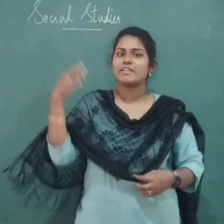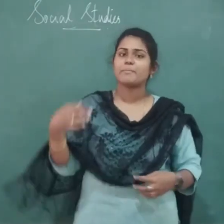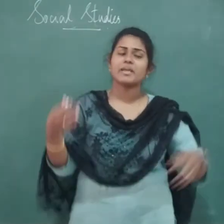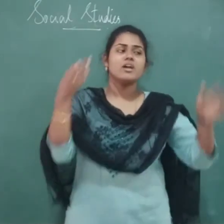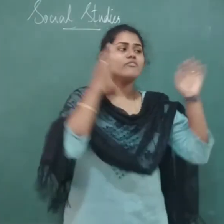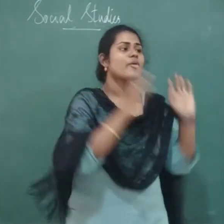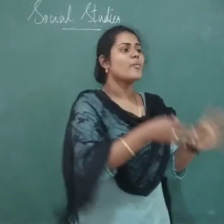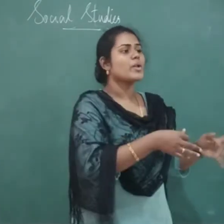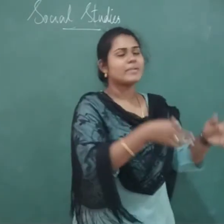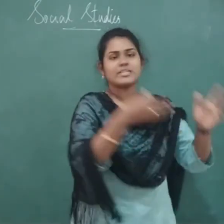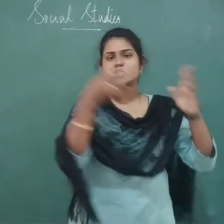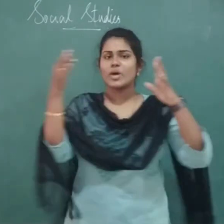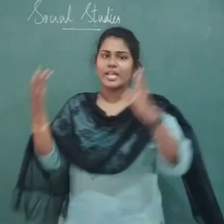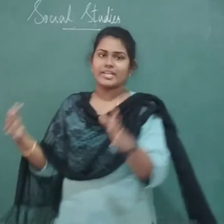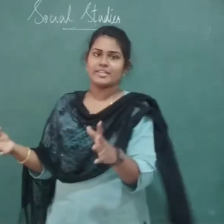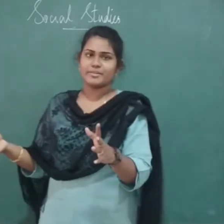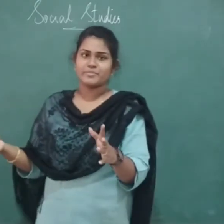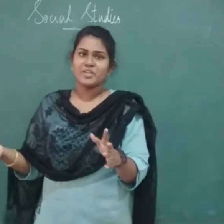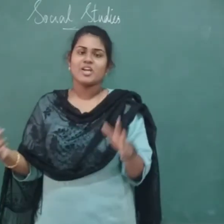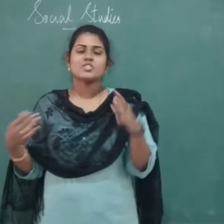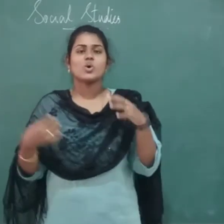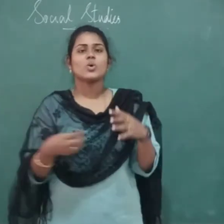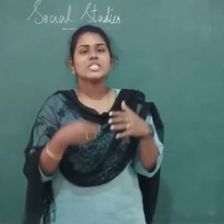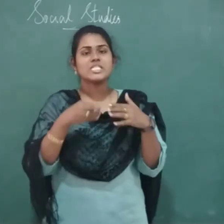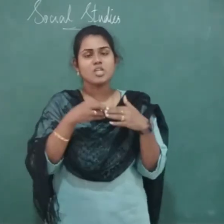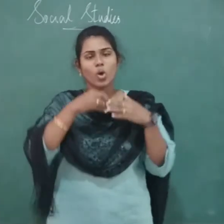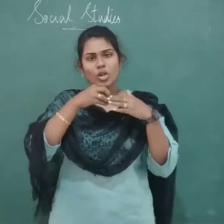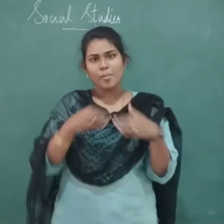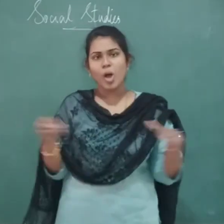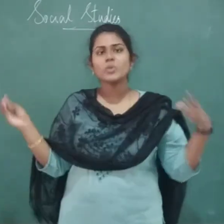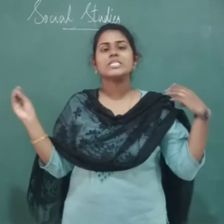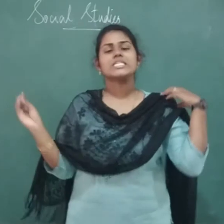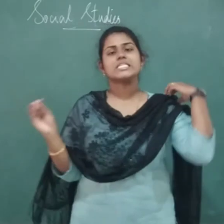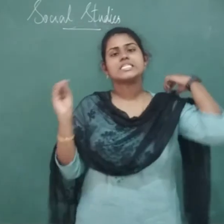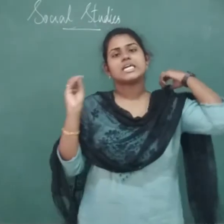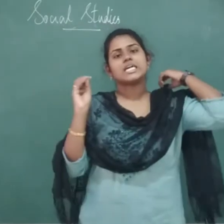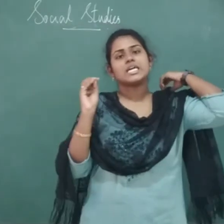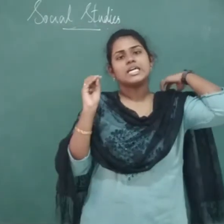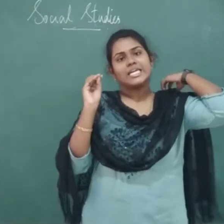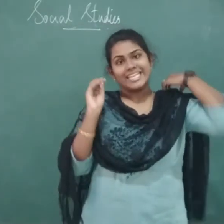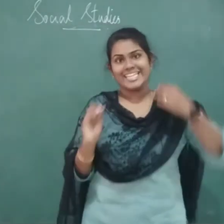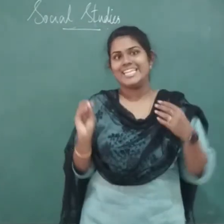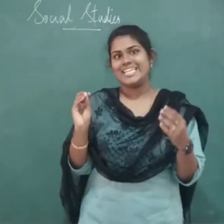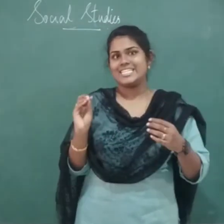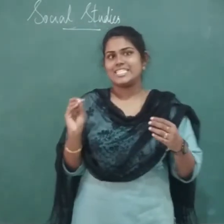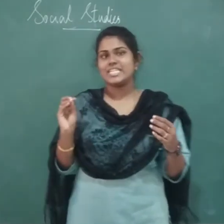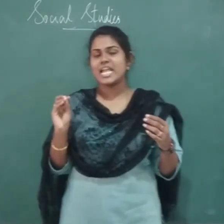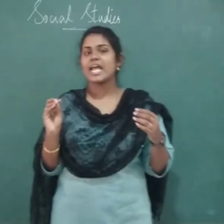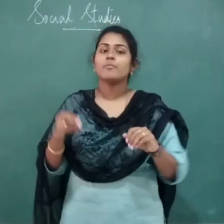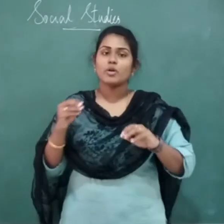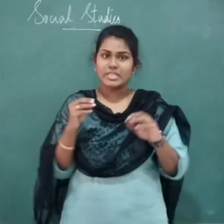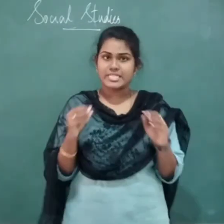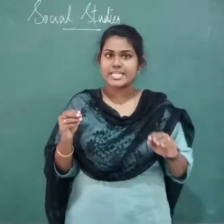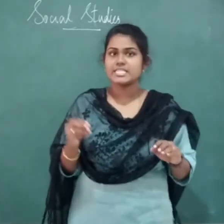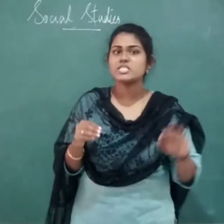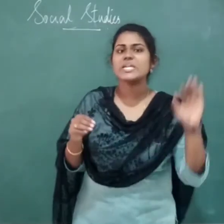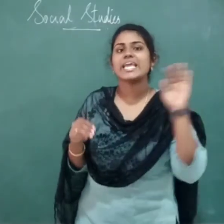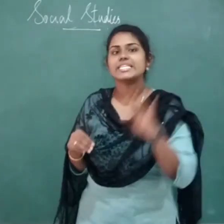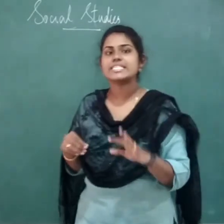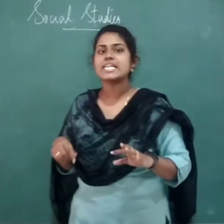developing from one place to another. So this is all about this lesson. So next class